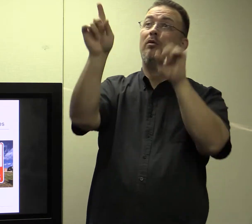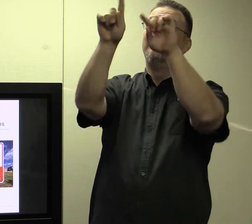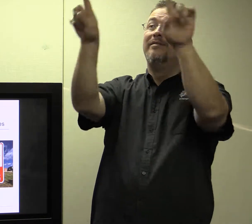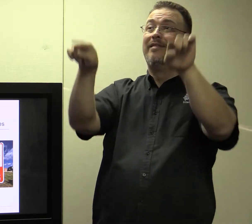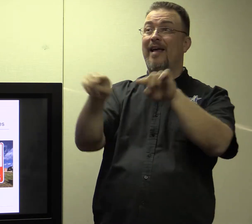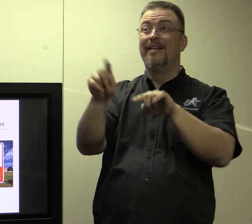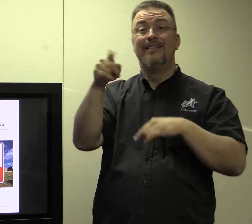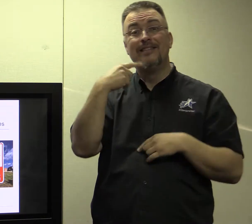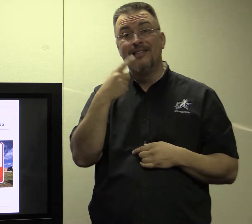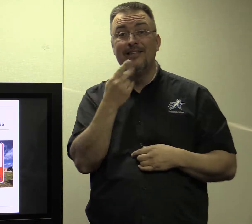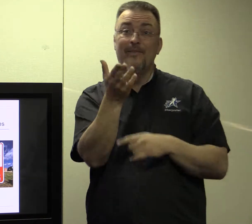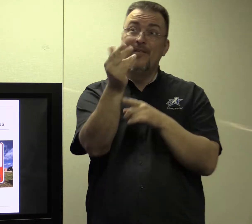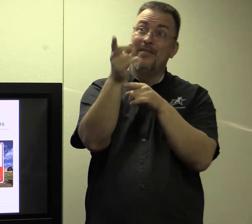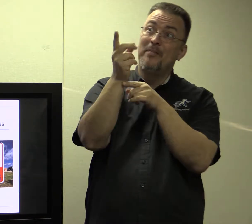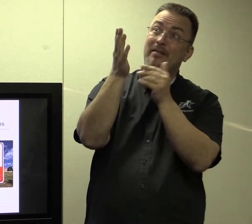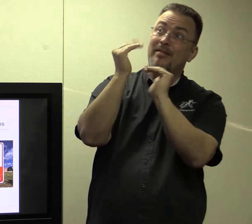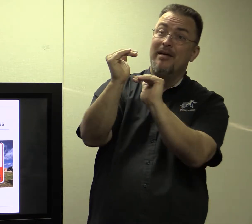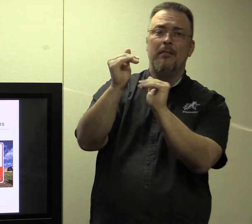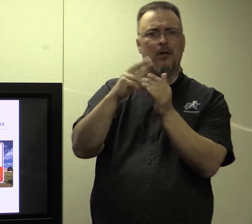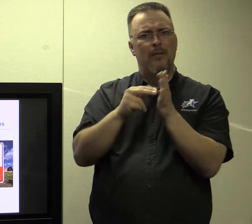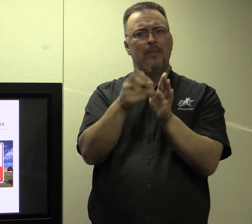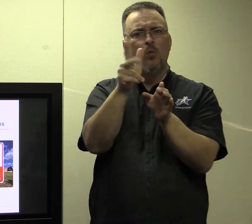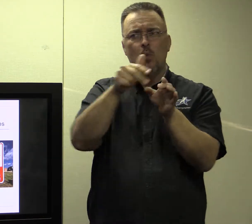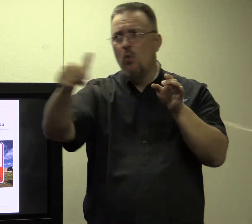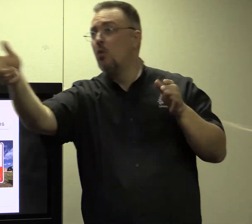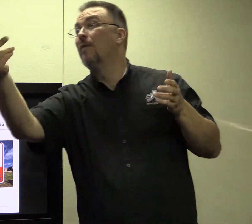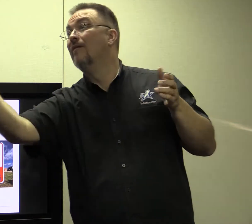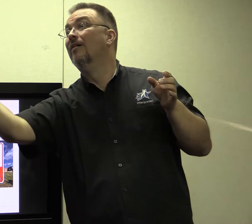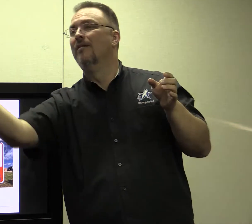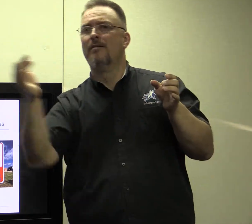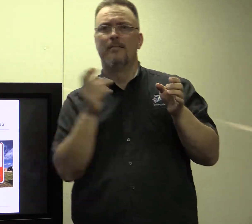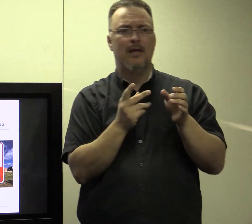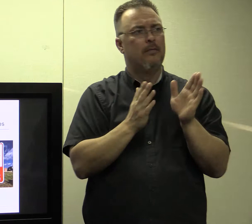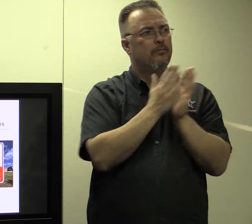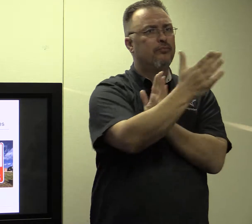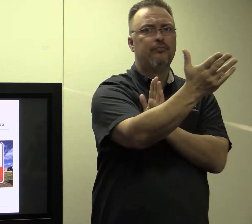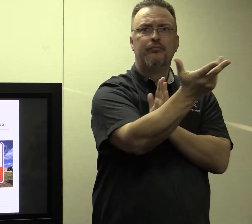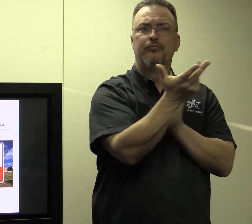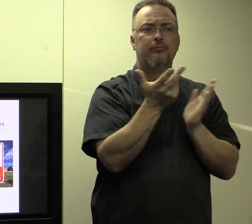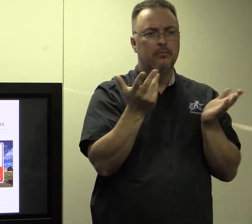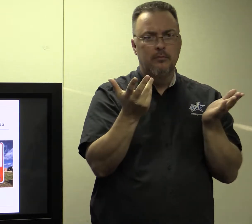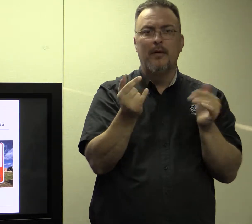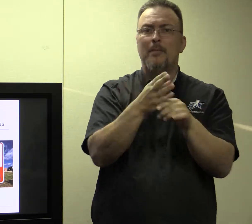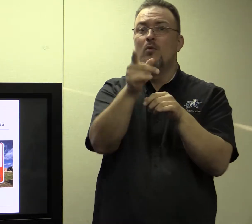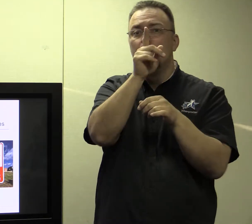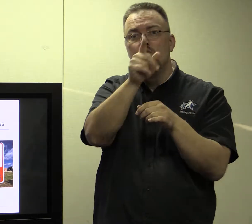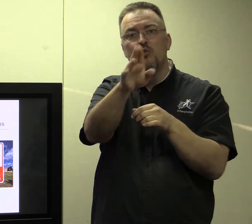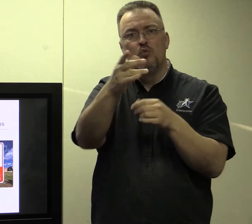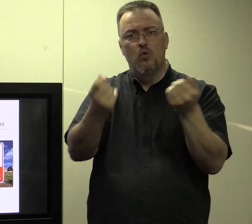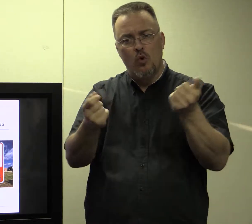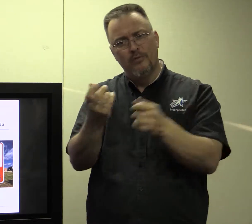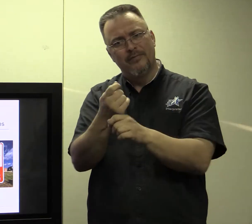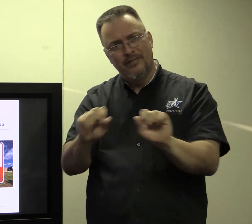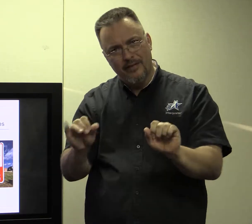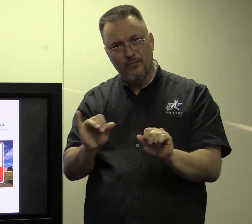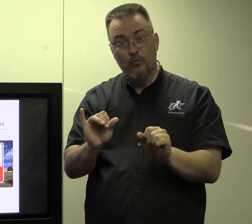means 15 minutes. Run in, take care of your business, make sure that the vehicle is secured, come